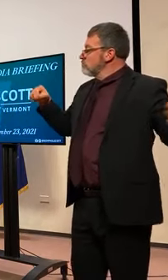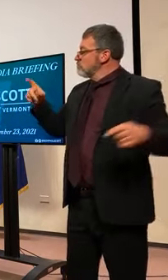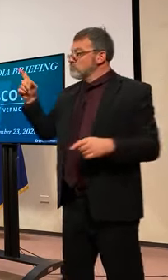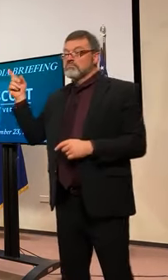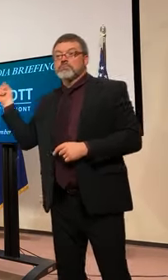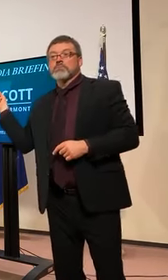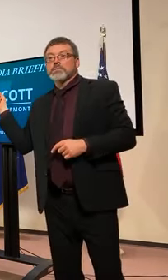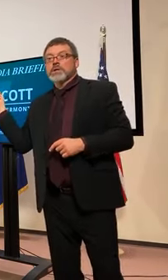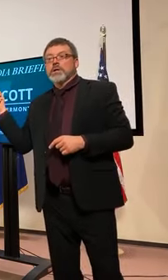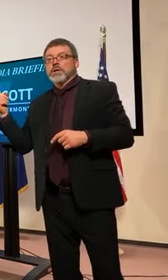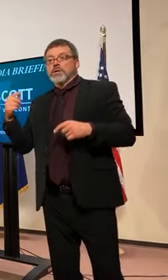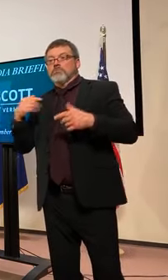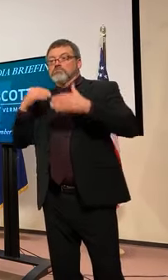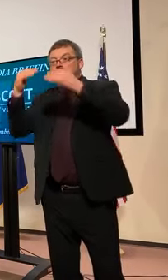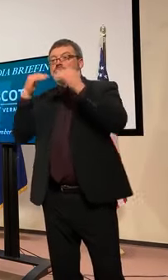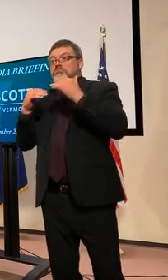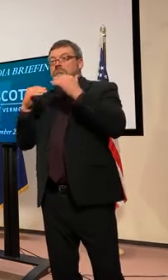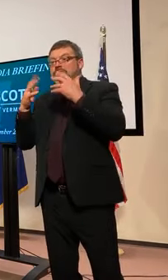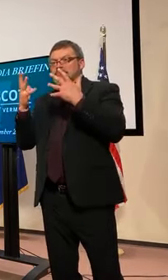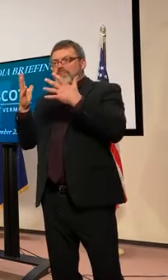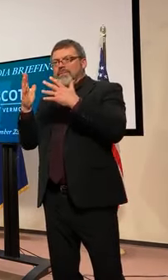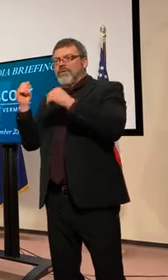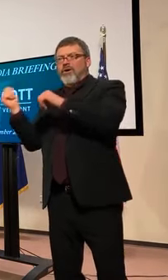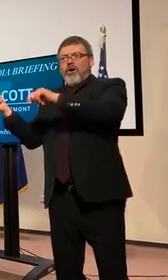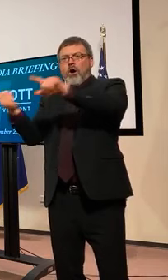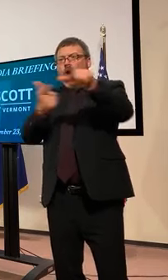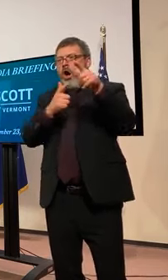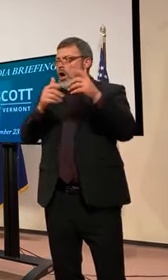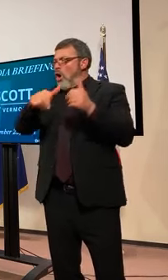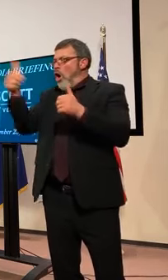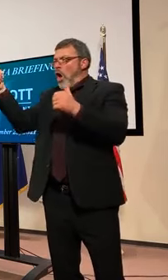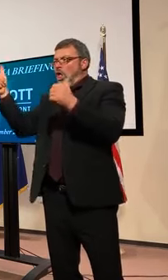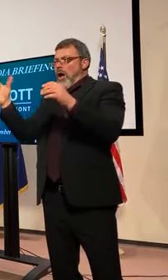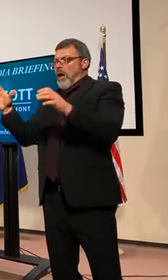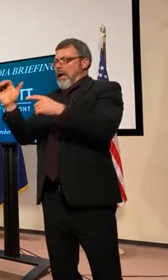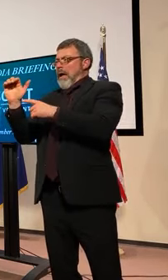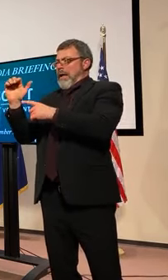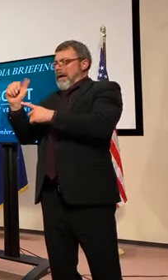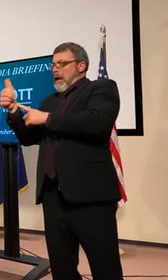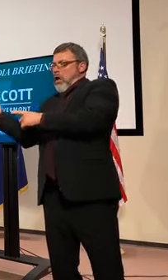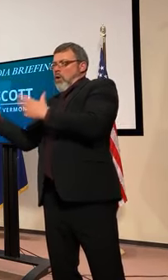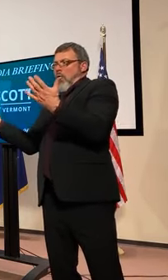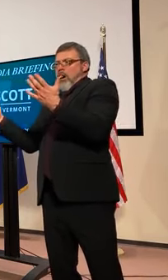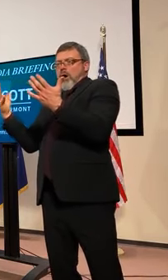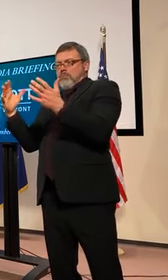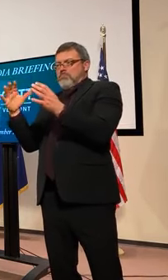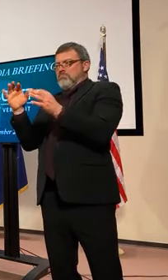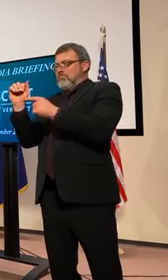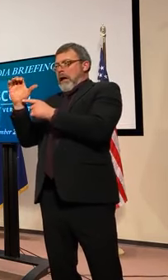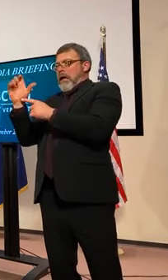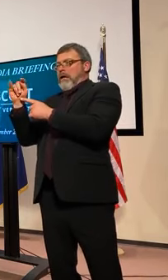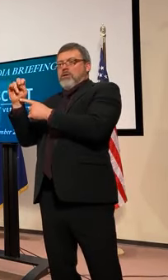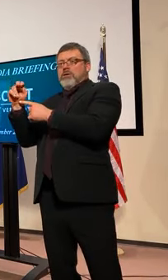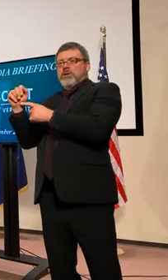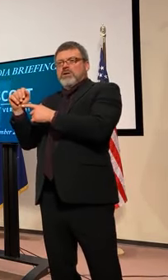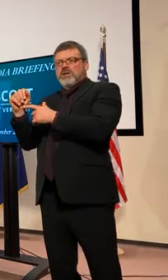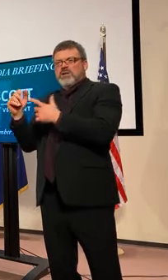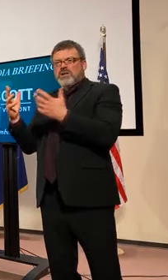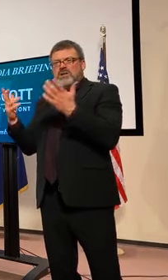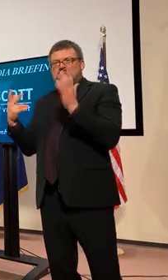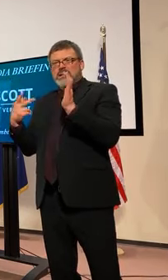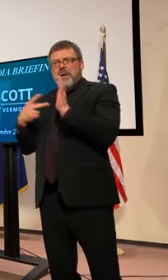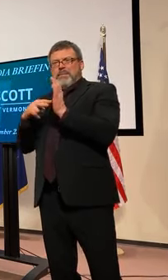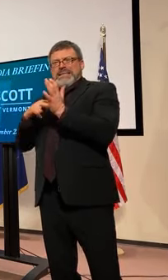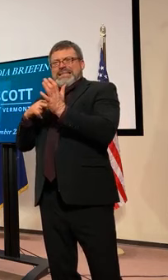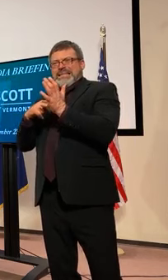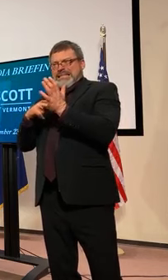And all other measures to curb this, all other measures. What did they mean by all other measures other